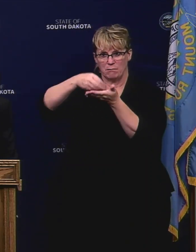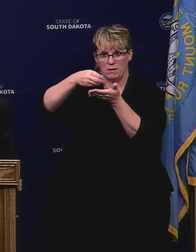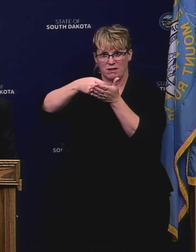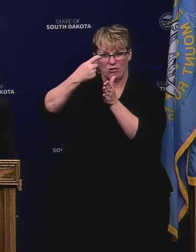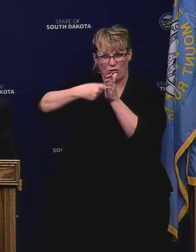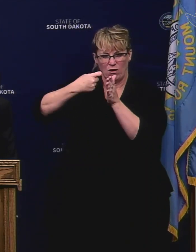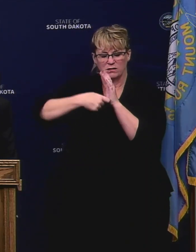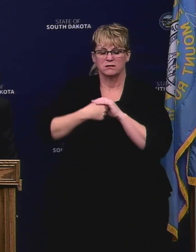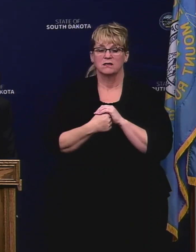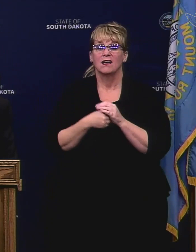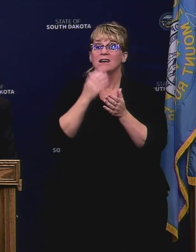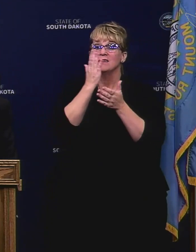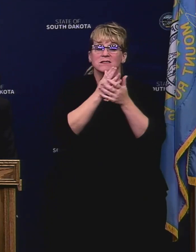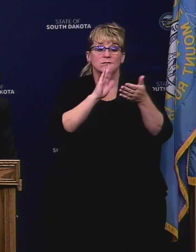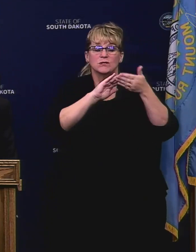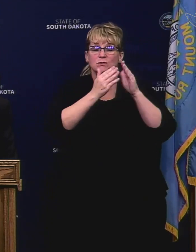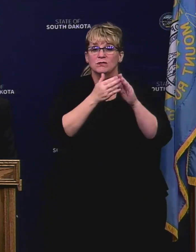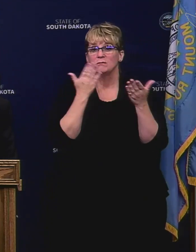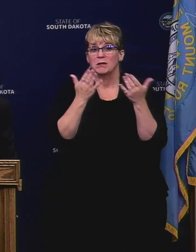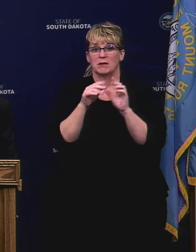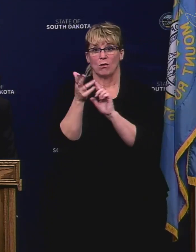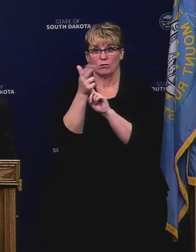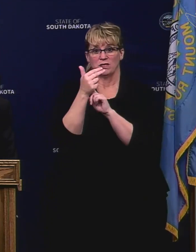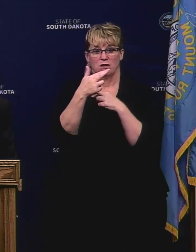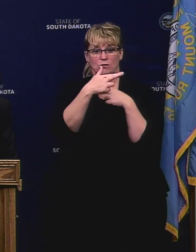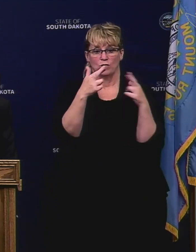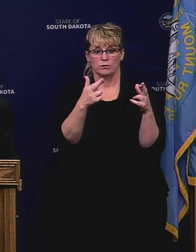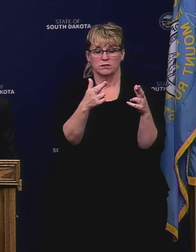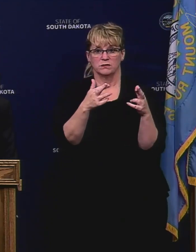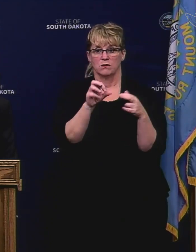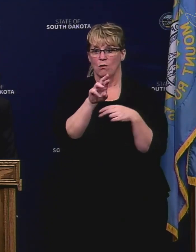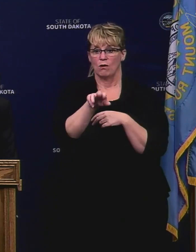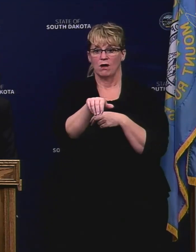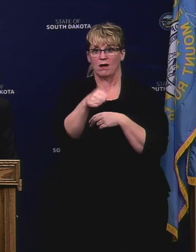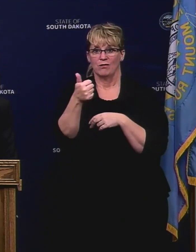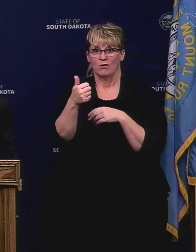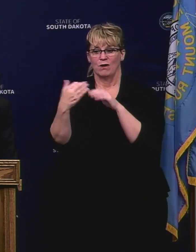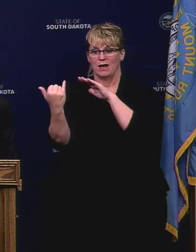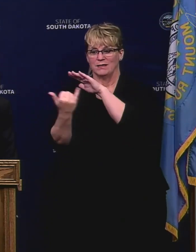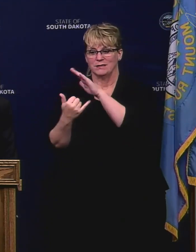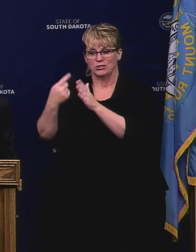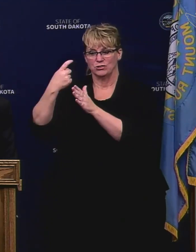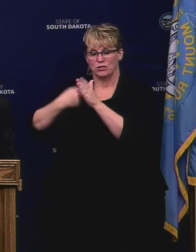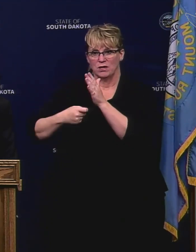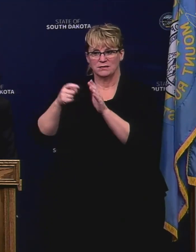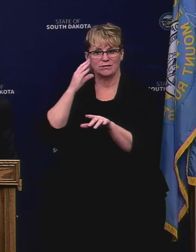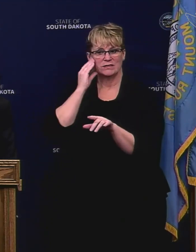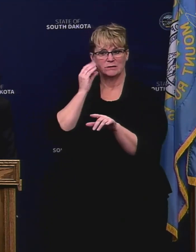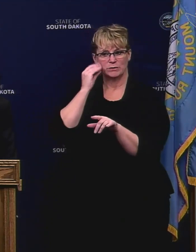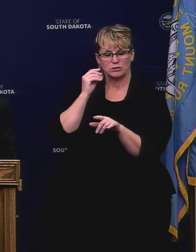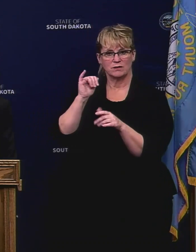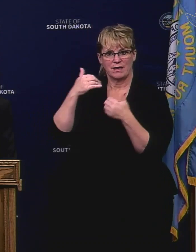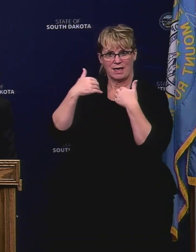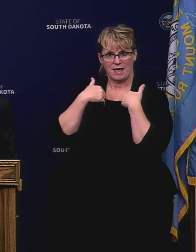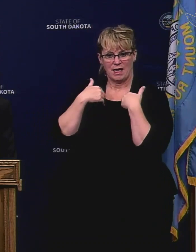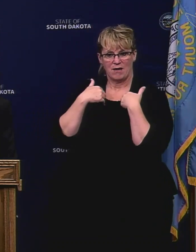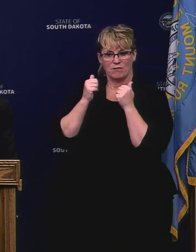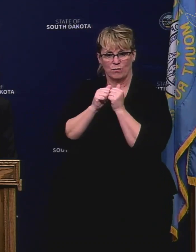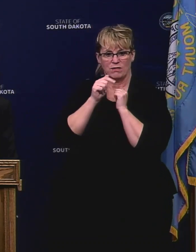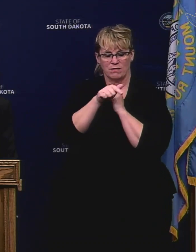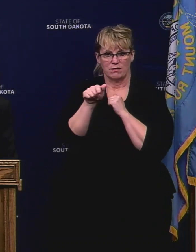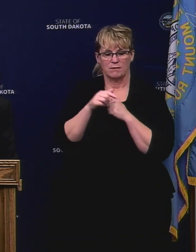for some communities, this may be hotel rooms or other isolation costs that they've had incurred upon